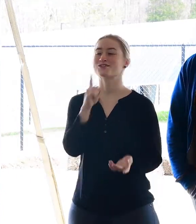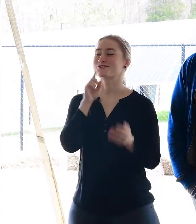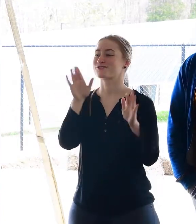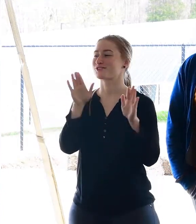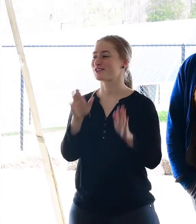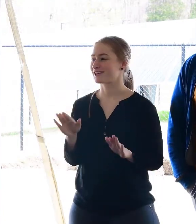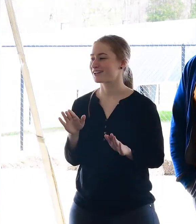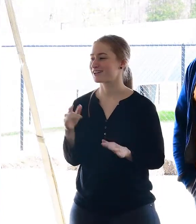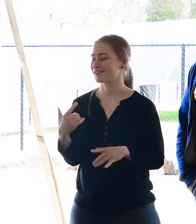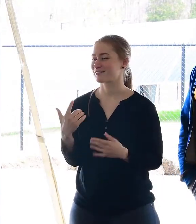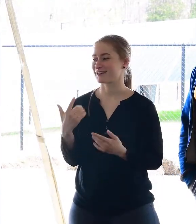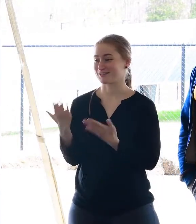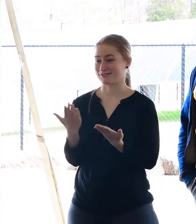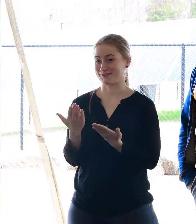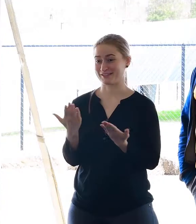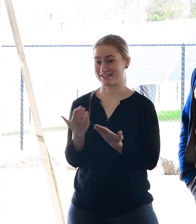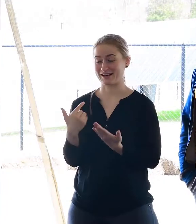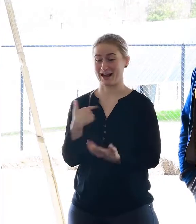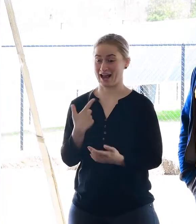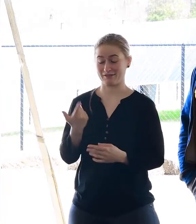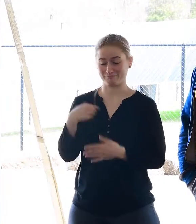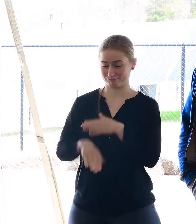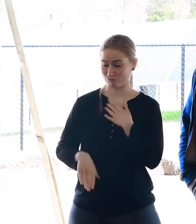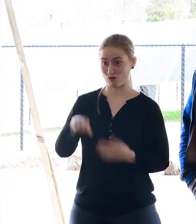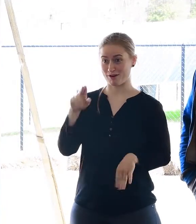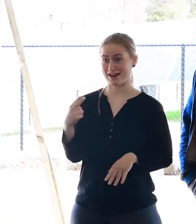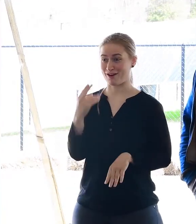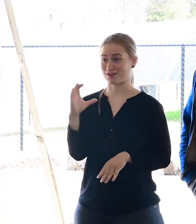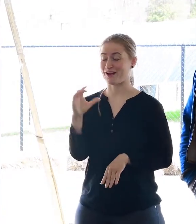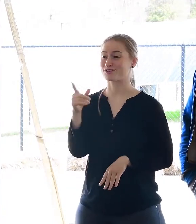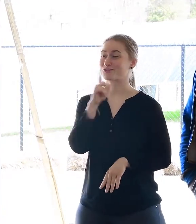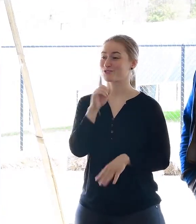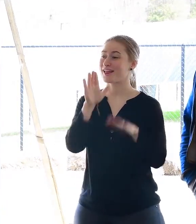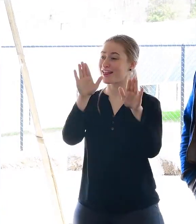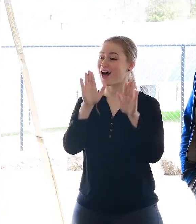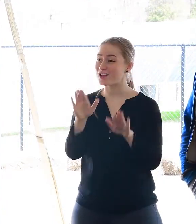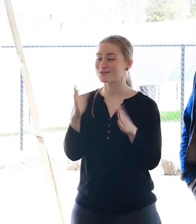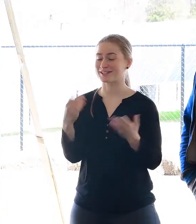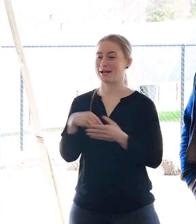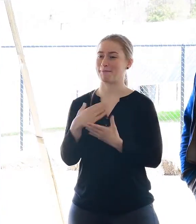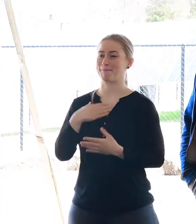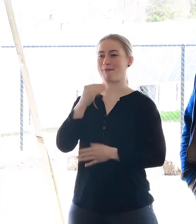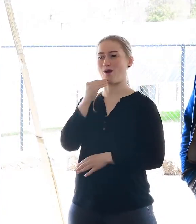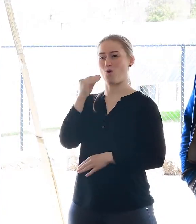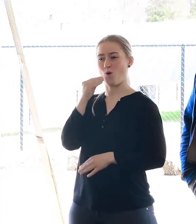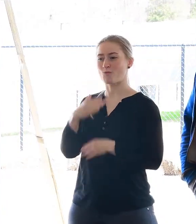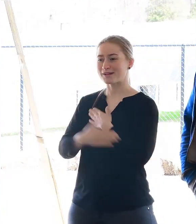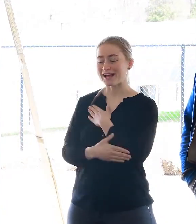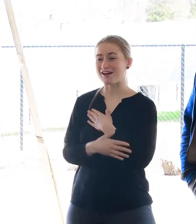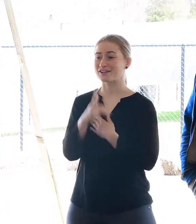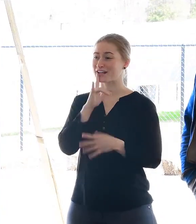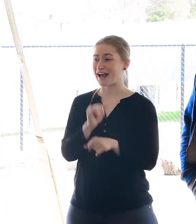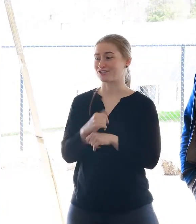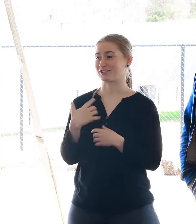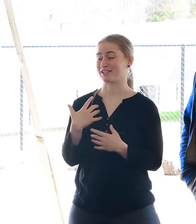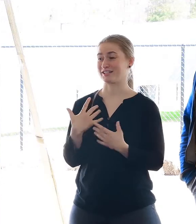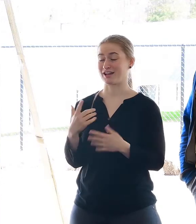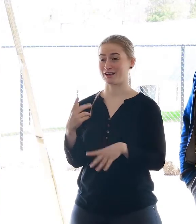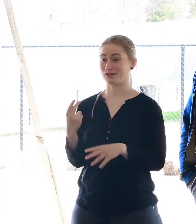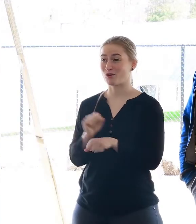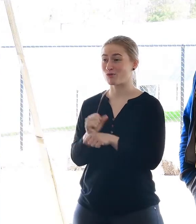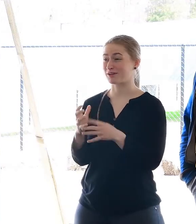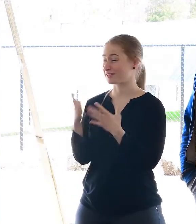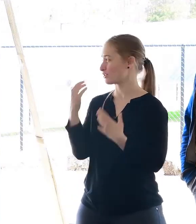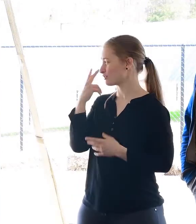to be here in Howard County. I am from Howard County, so it's really awesome to be here in my home county. And actually, I spent a lot of time about where